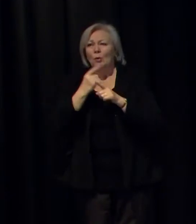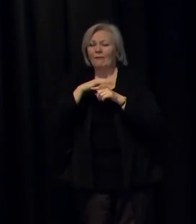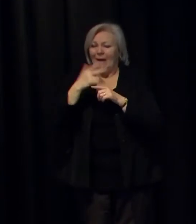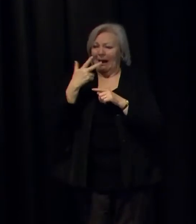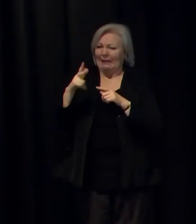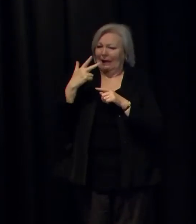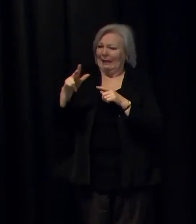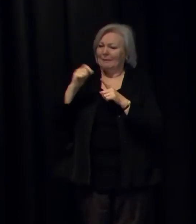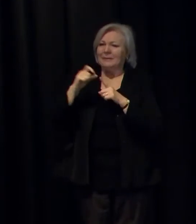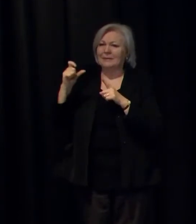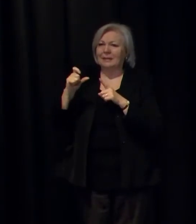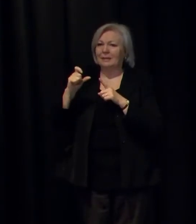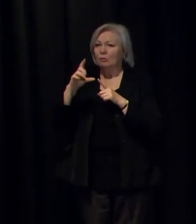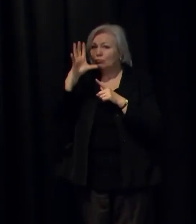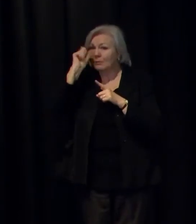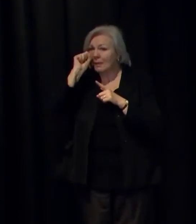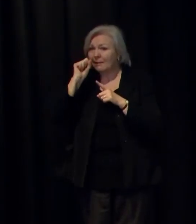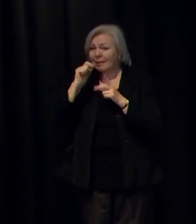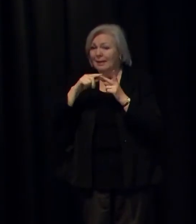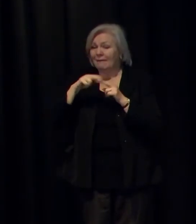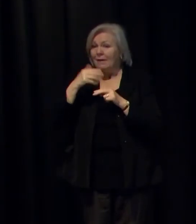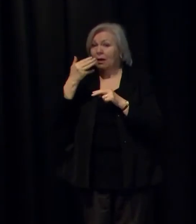got 90% of people with one dose,